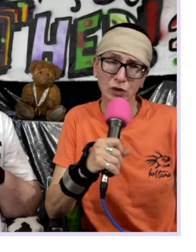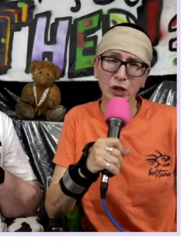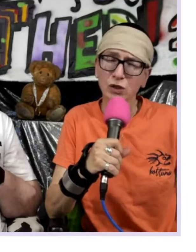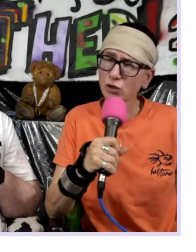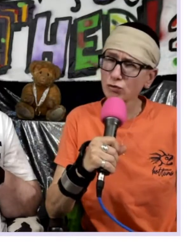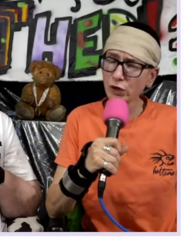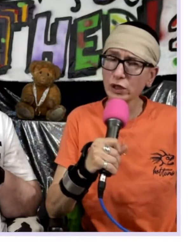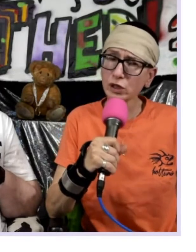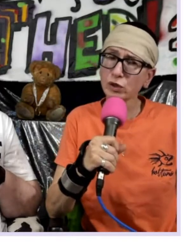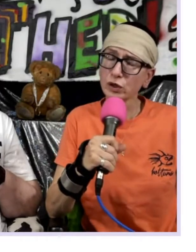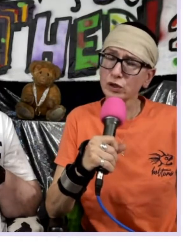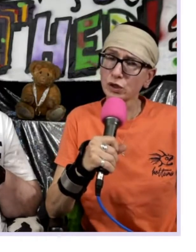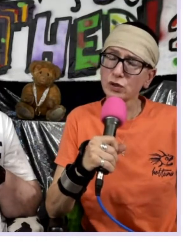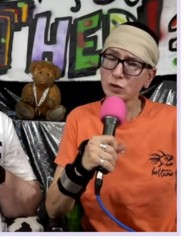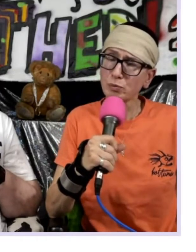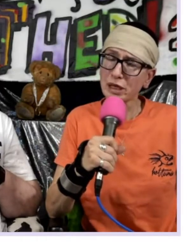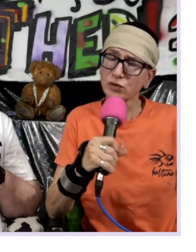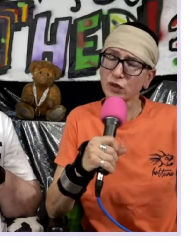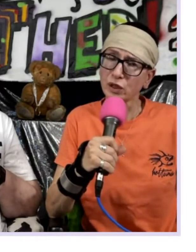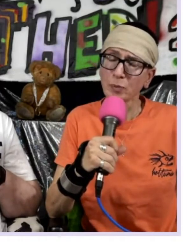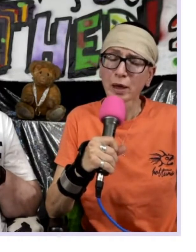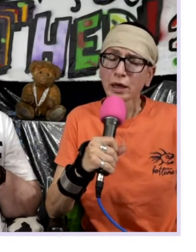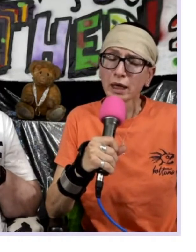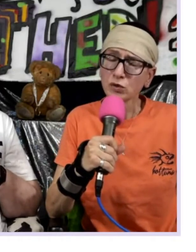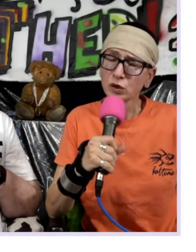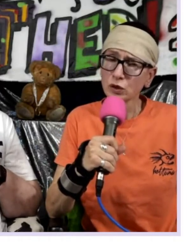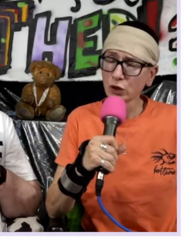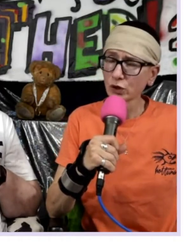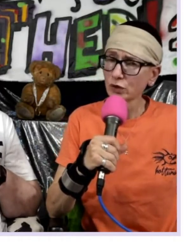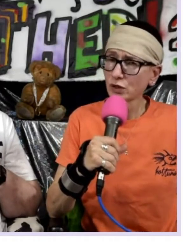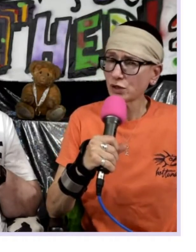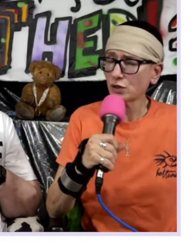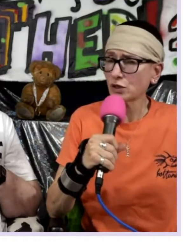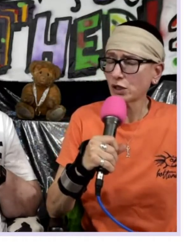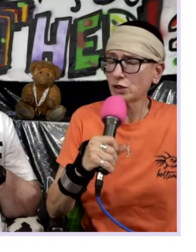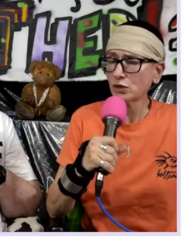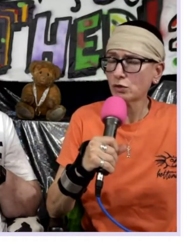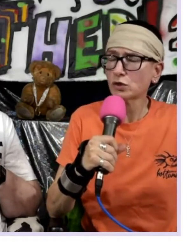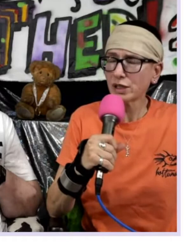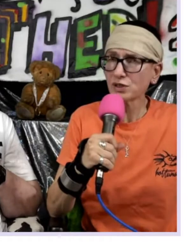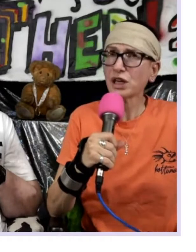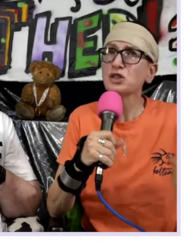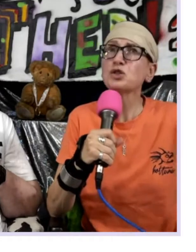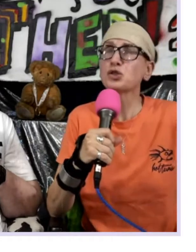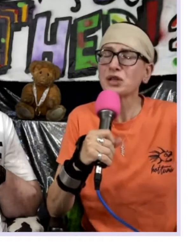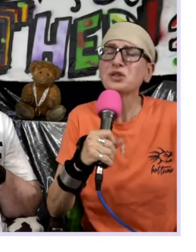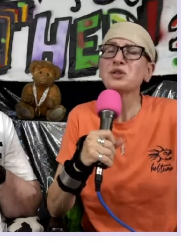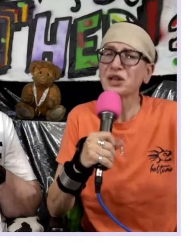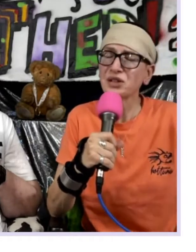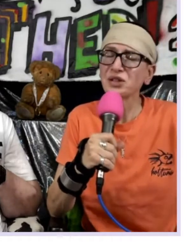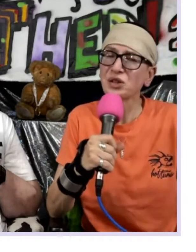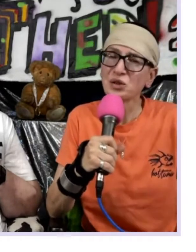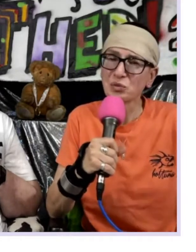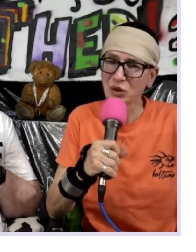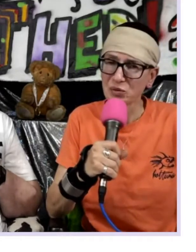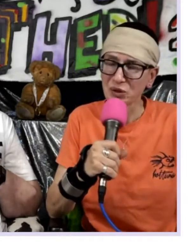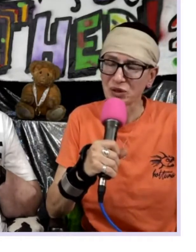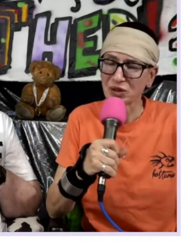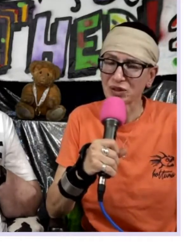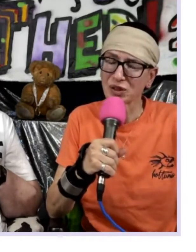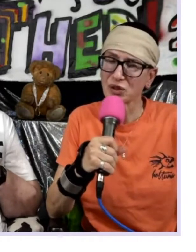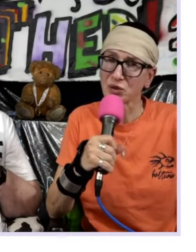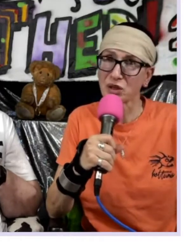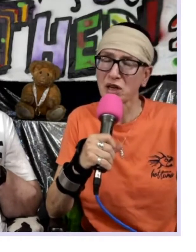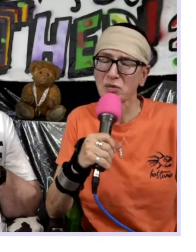its own. So it really, really shows the benefit. And if you look at the test and test and trace data at the